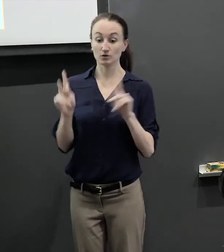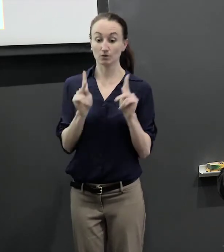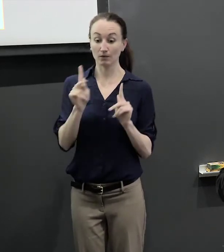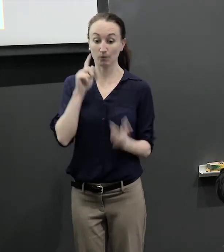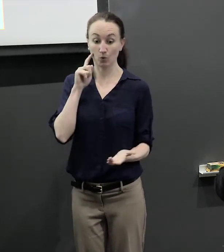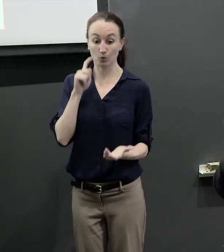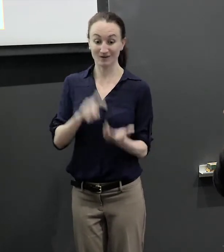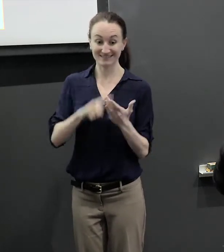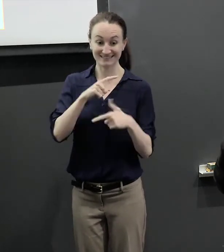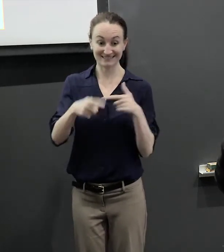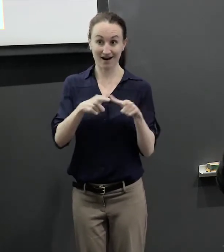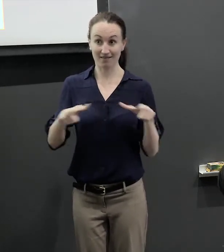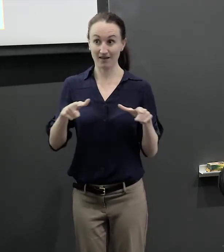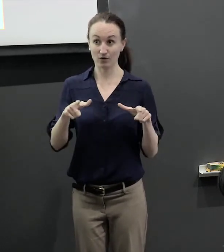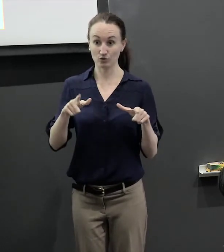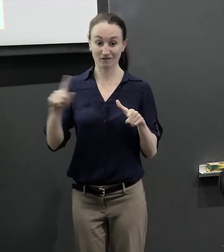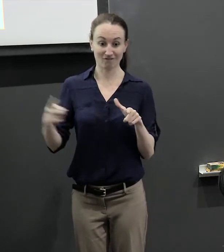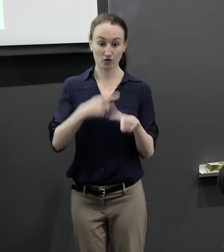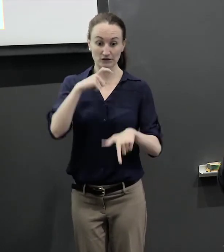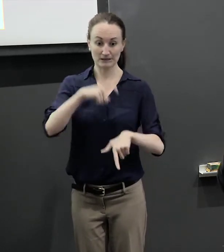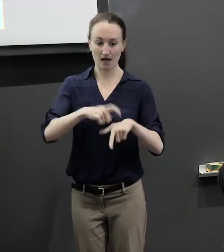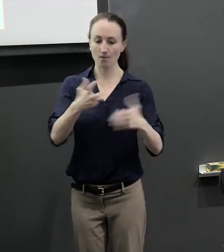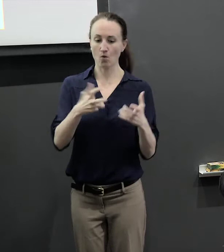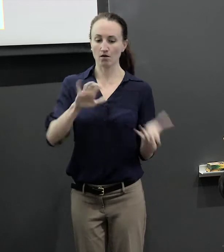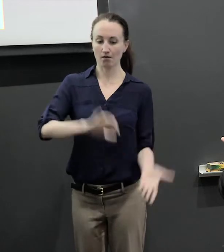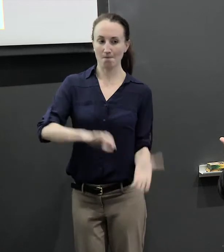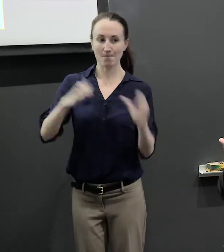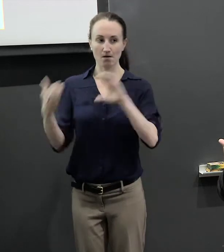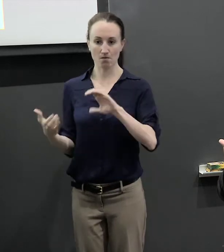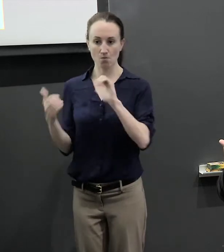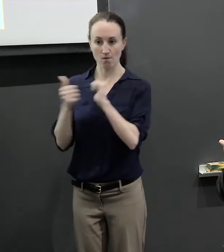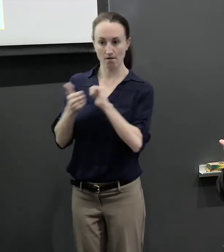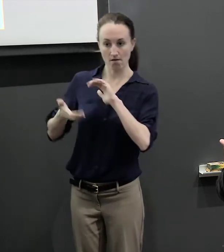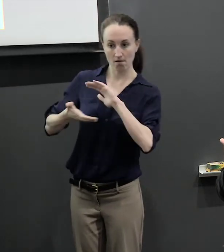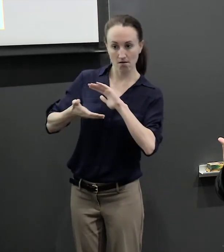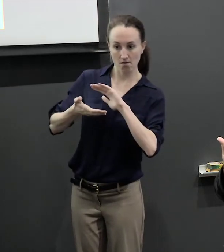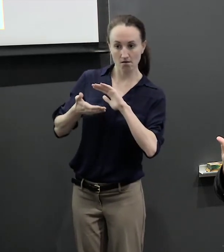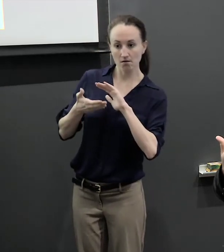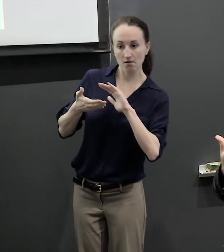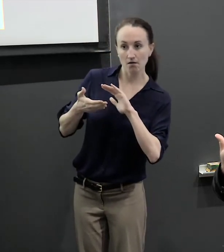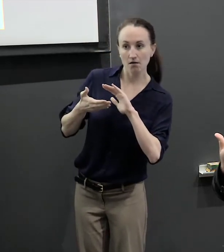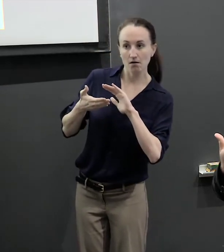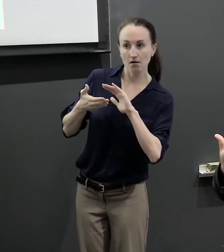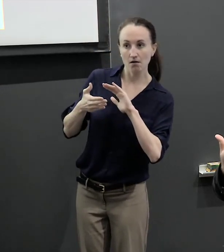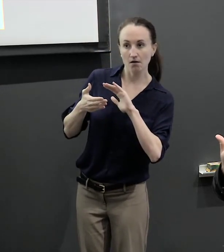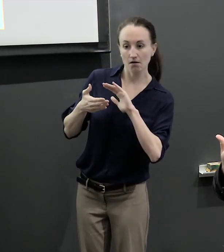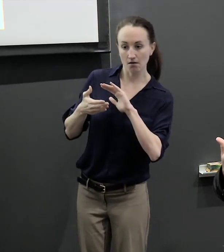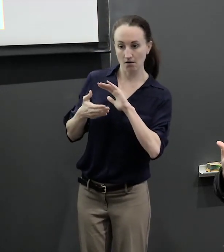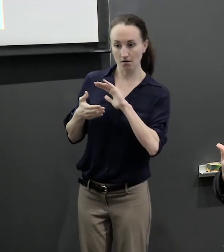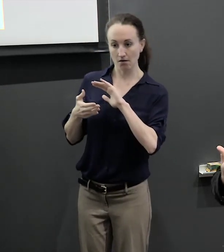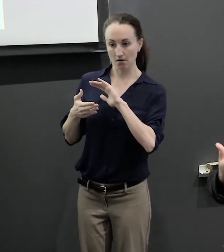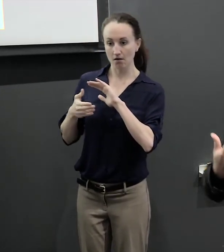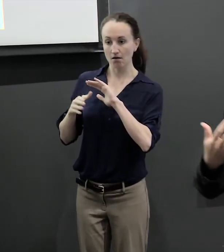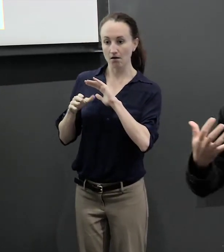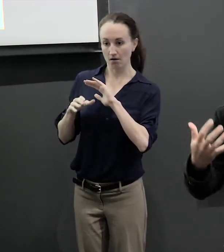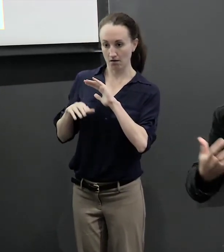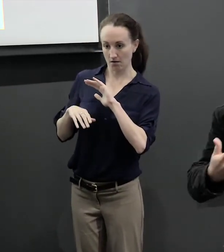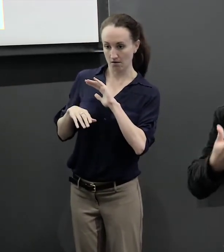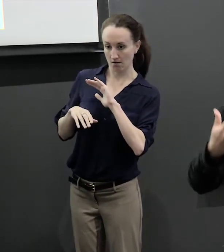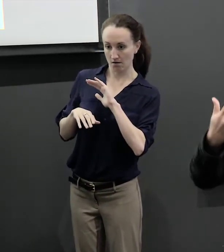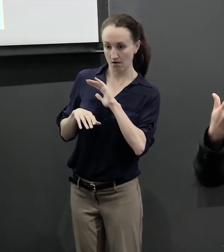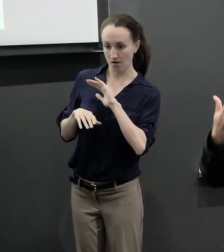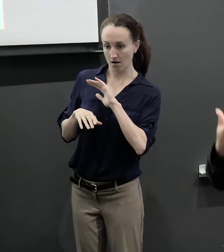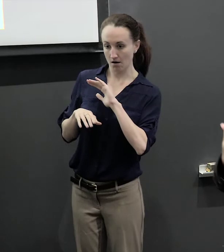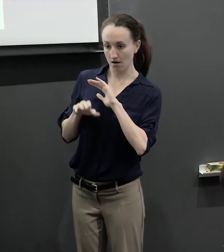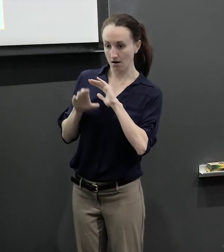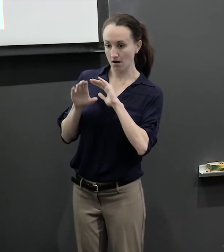time often want to compare them, for instance, to obviative systems. To what, sir? Obviative systems,